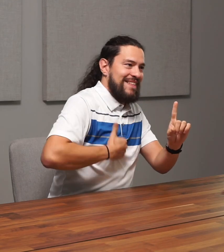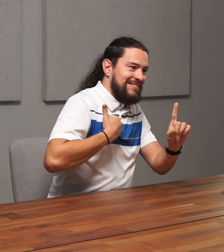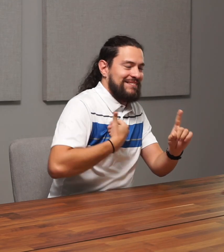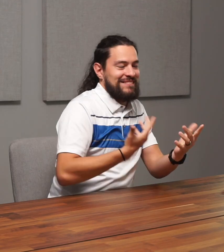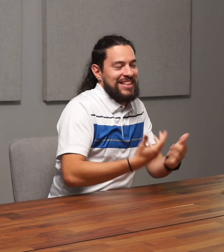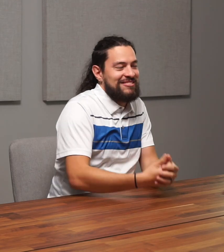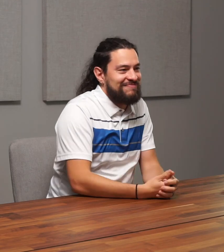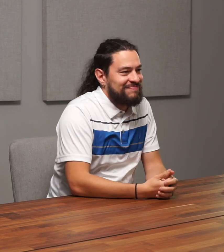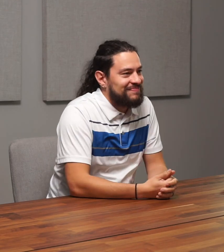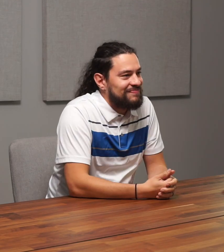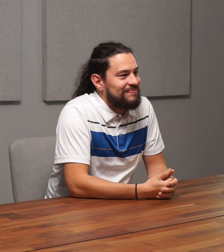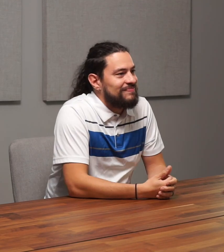it definitely was a beautiful story